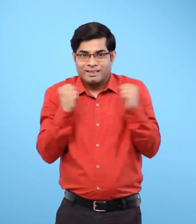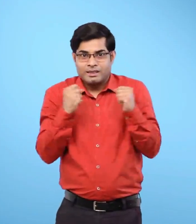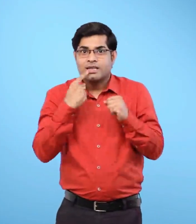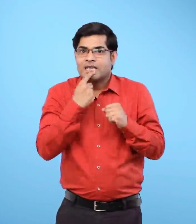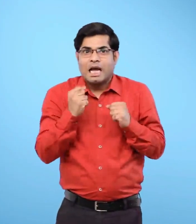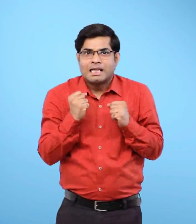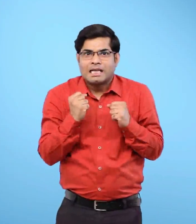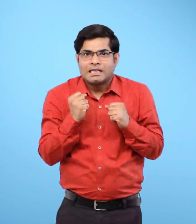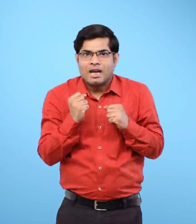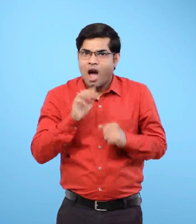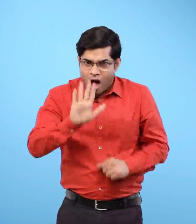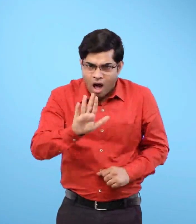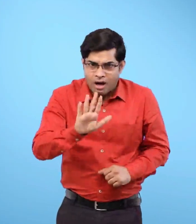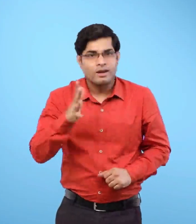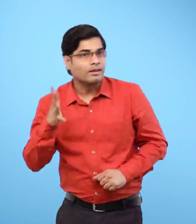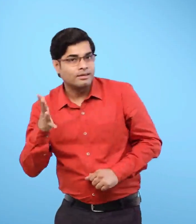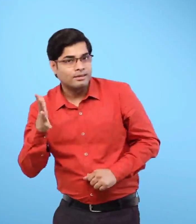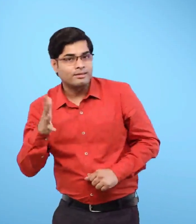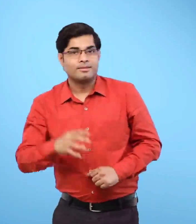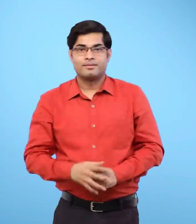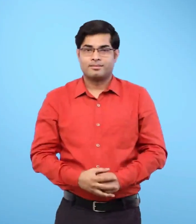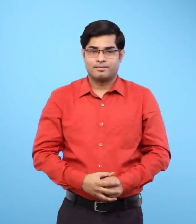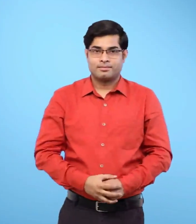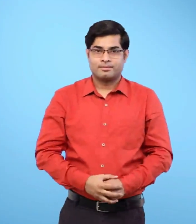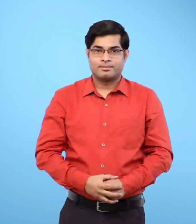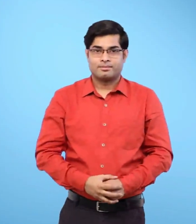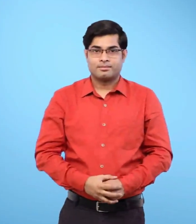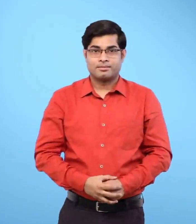chattering due to cold? Yes or no? B.